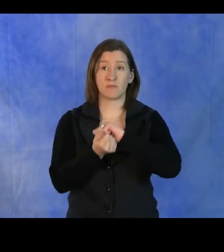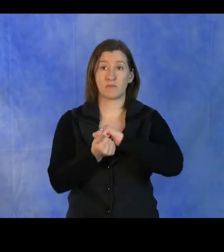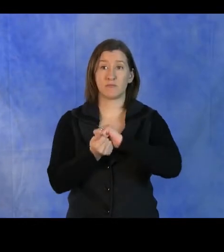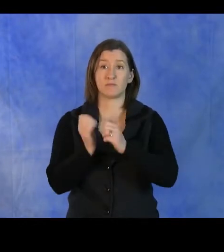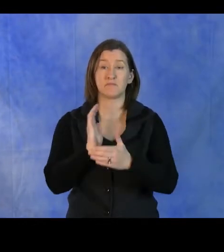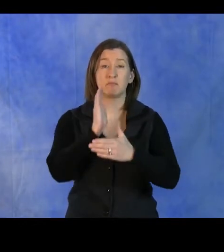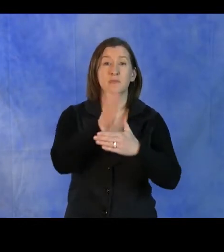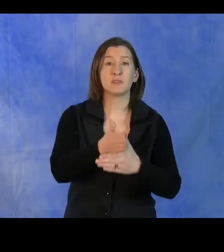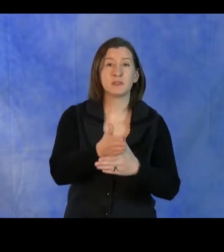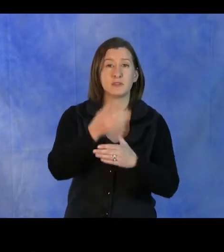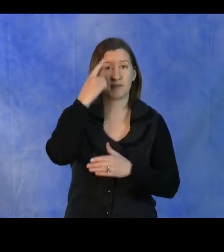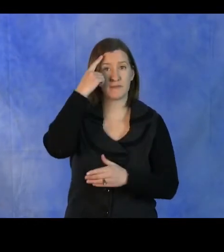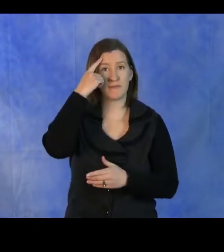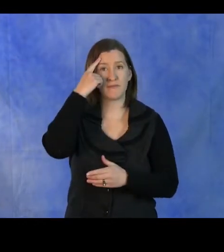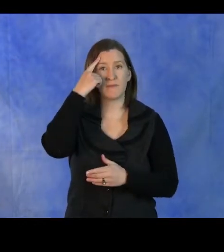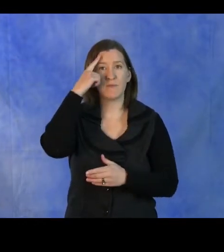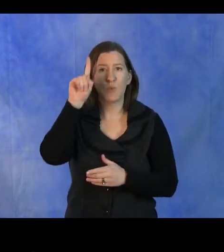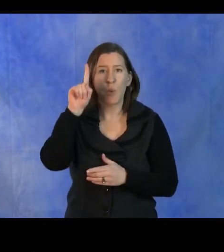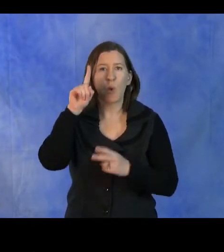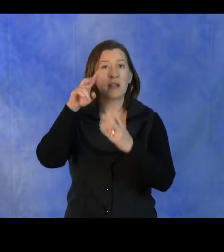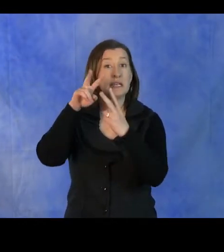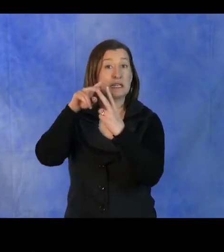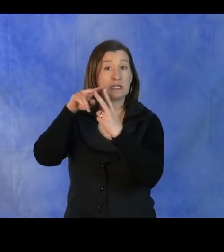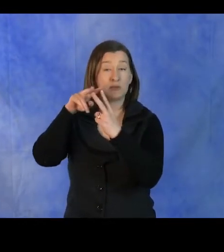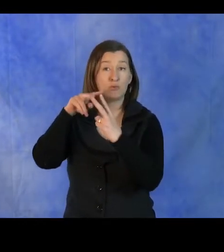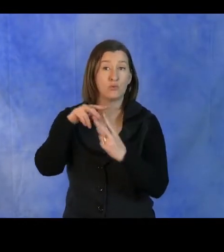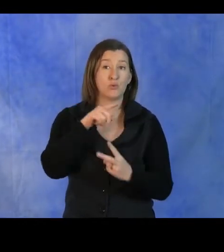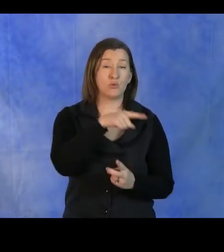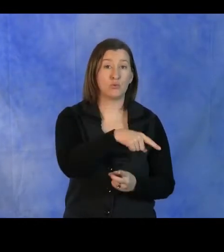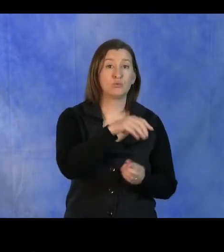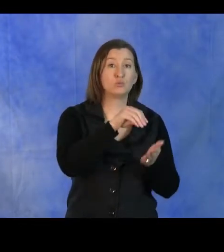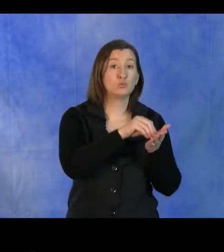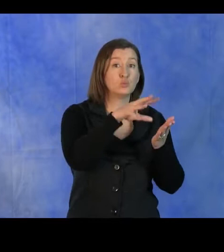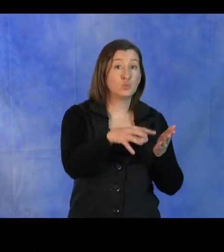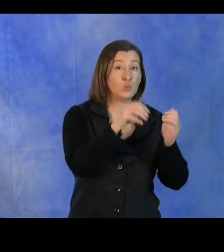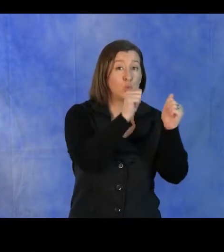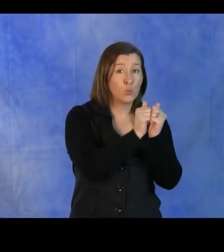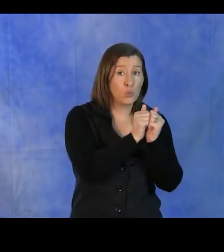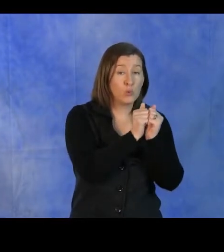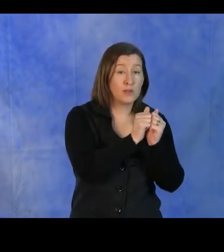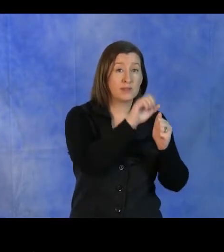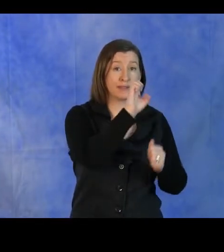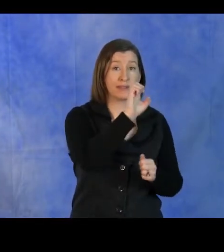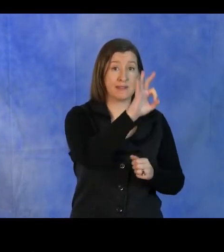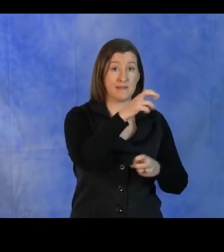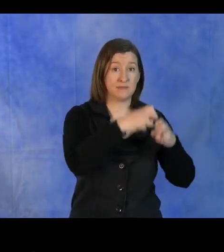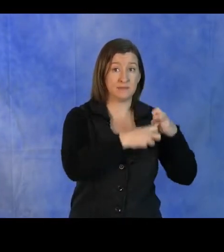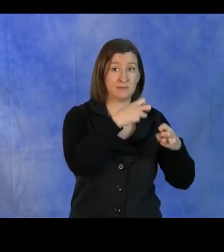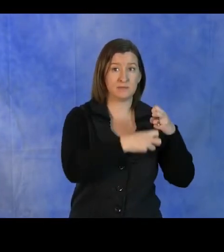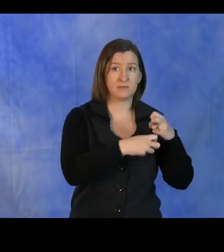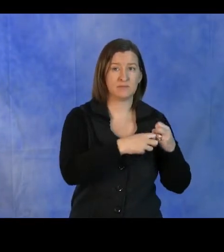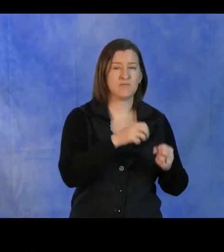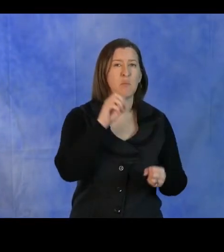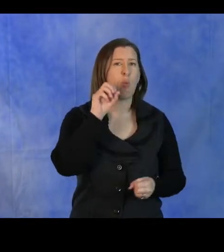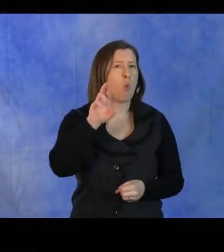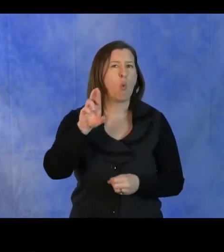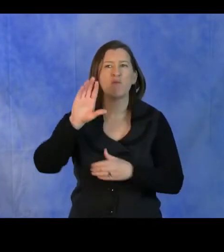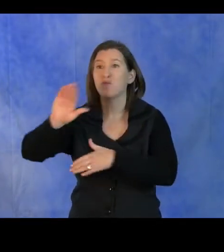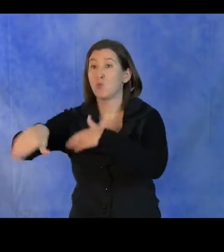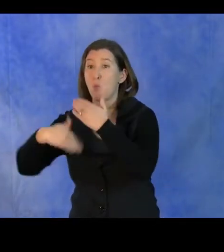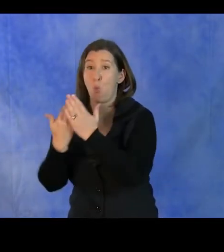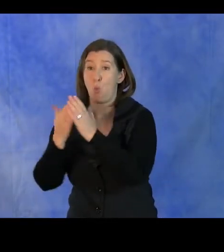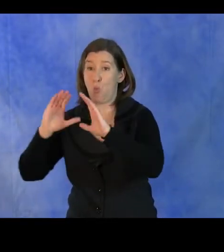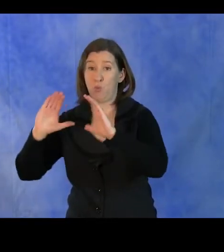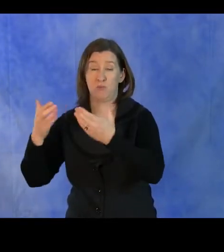And I want to give you some ideas for modifications and interventions for either students with